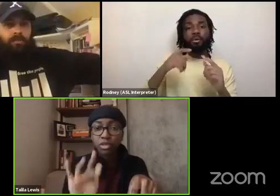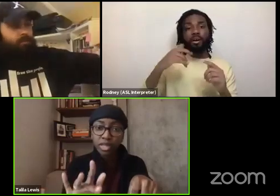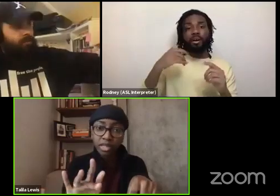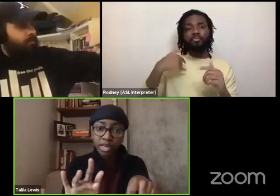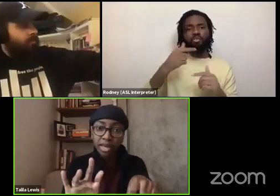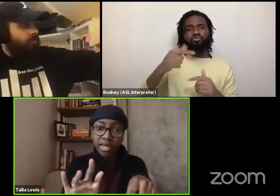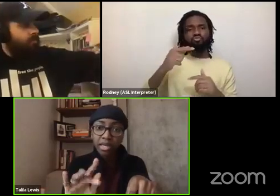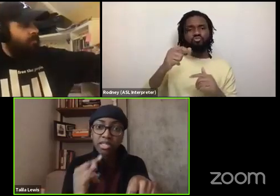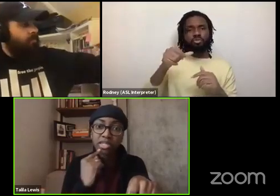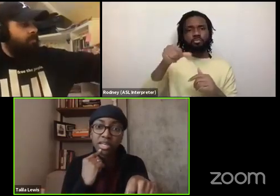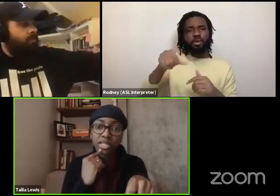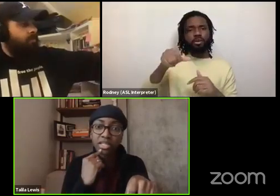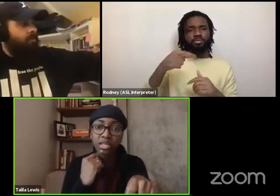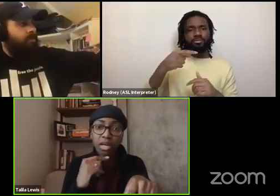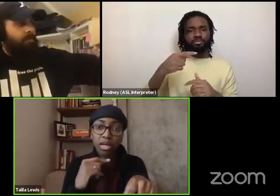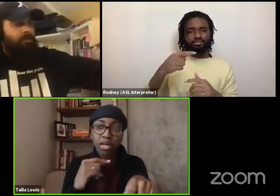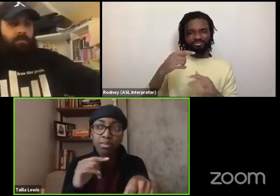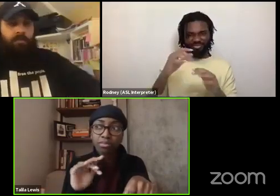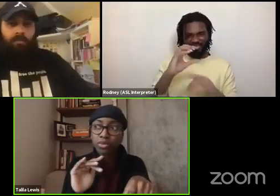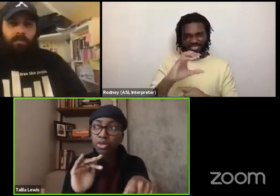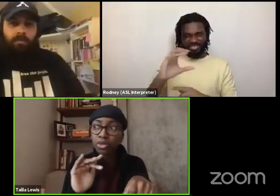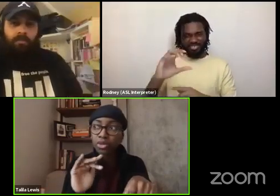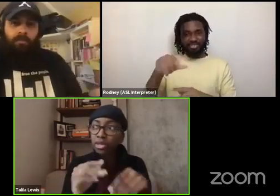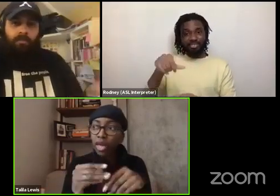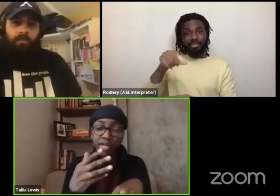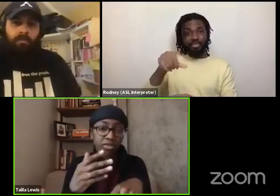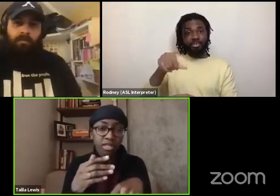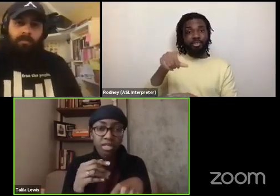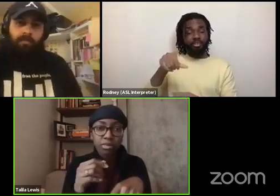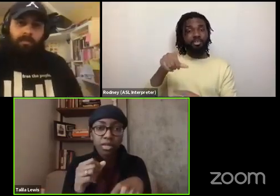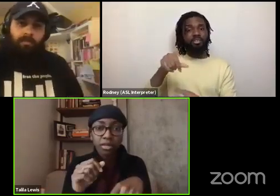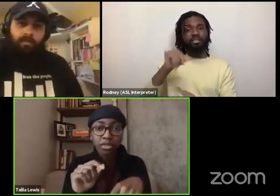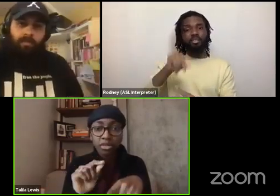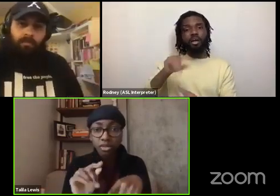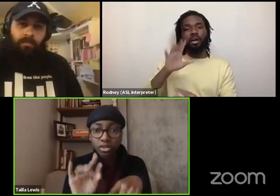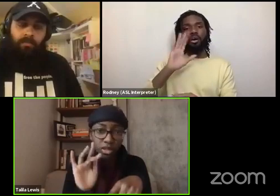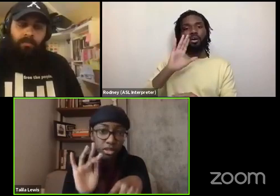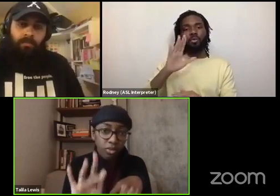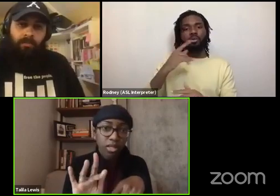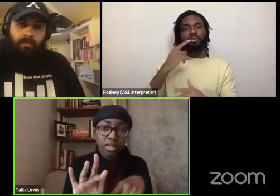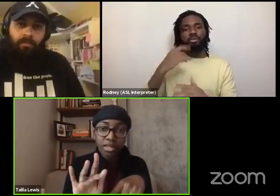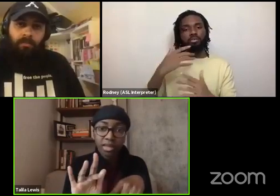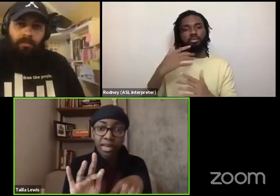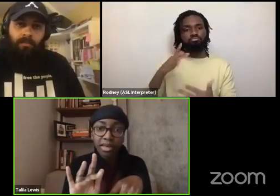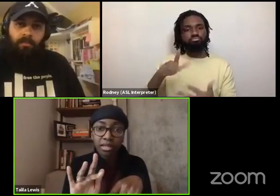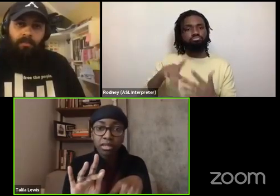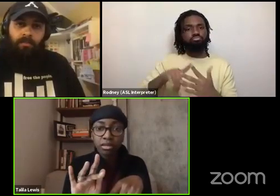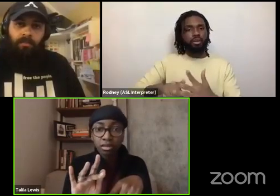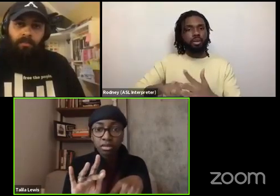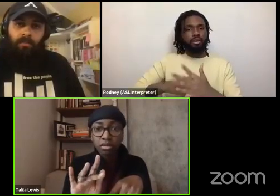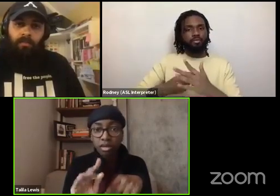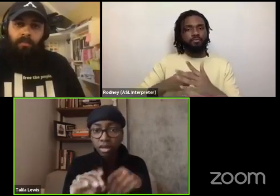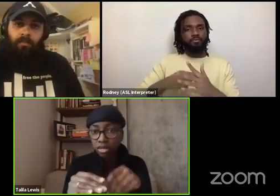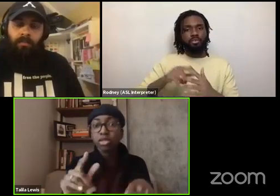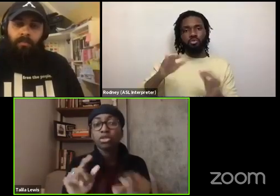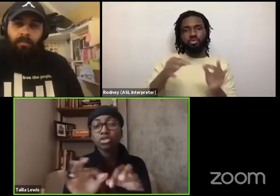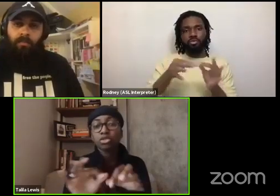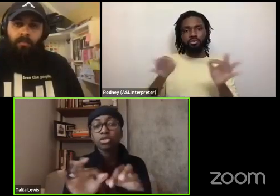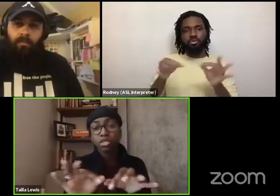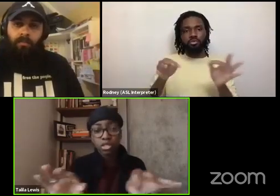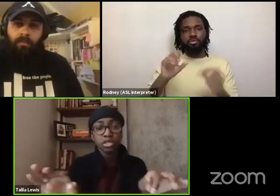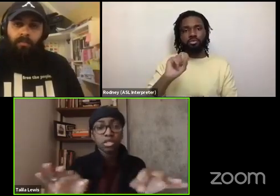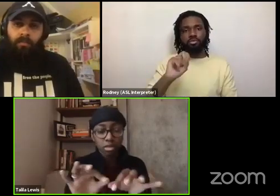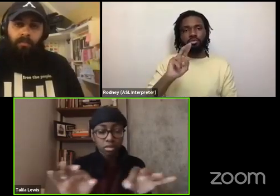if you click that, it says activate subtitles, and you want to click that. And then you'll